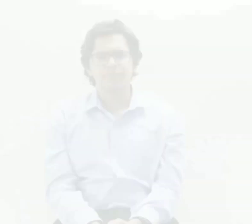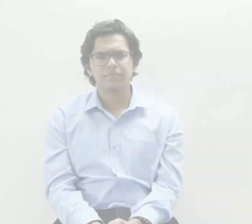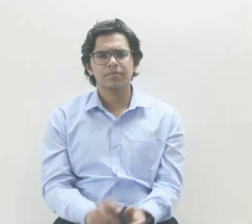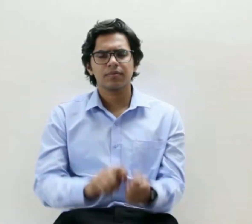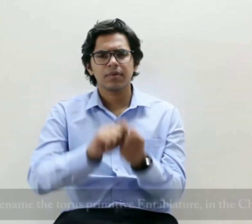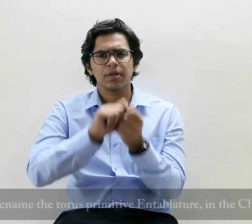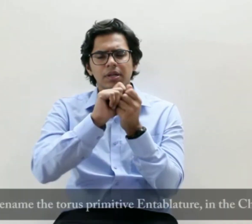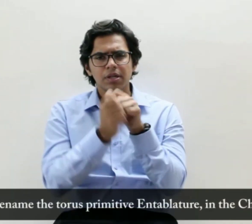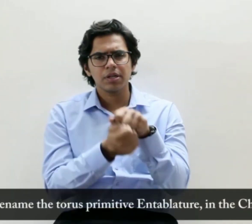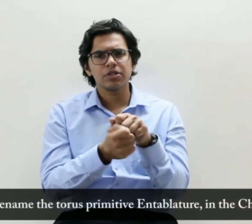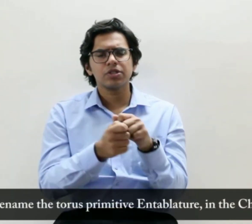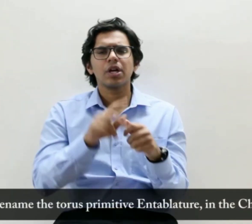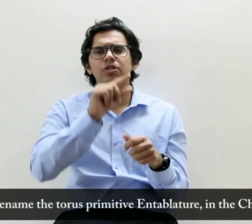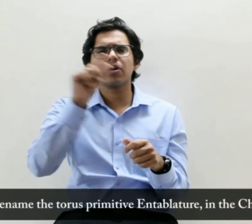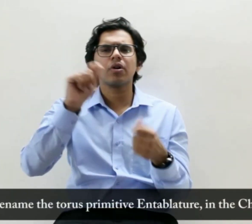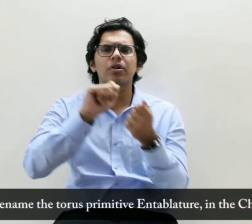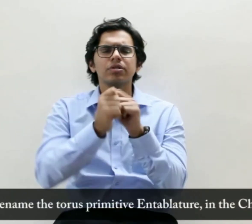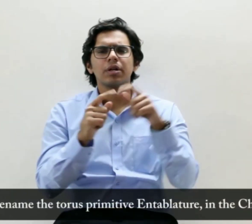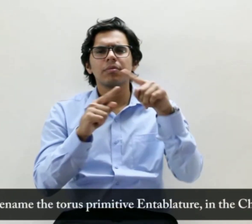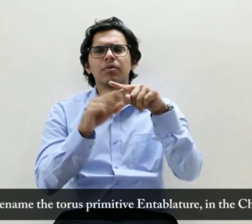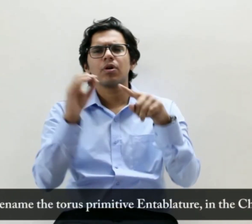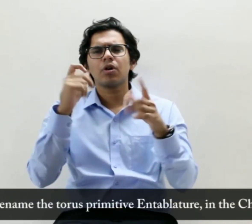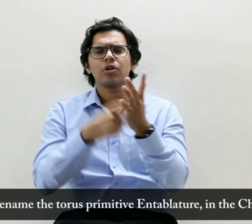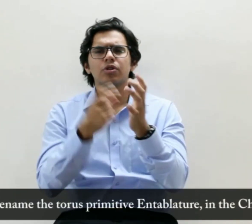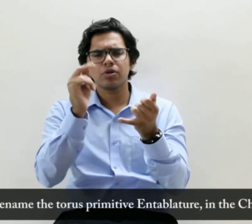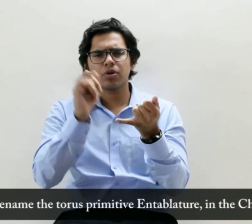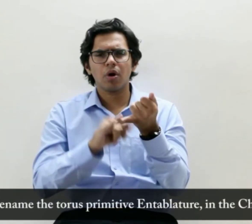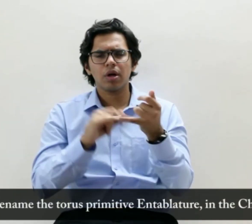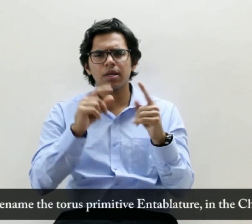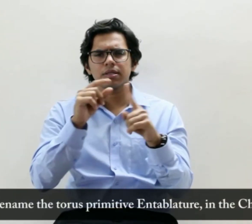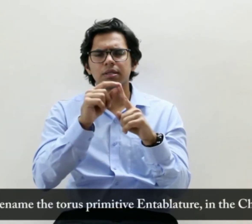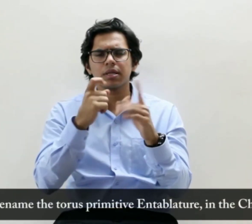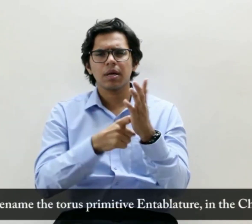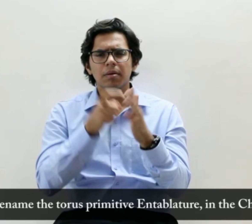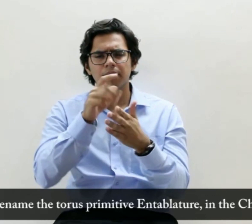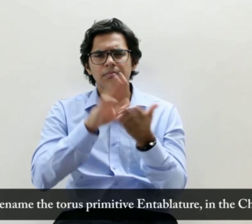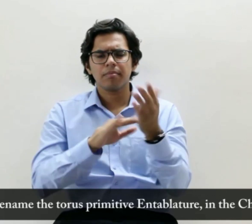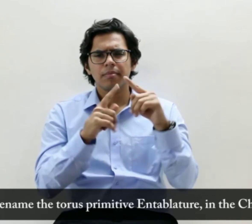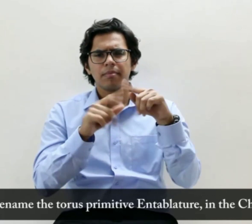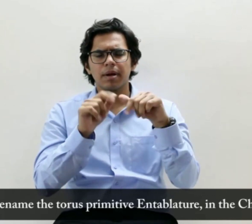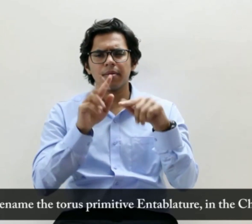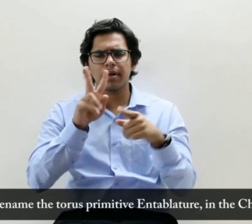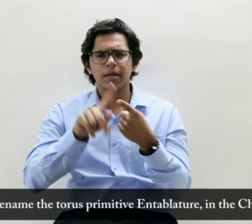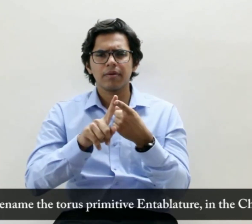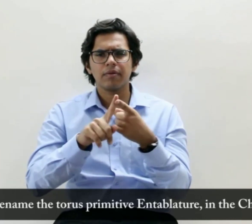Change or rename the torus primitive entablature in the channel box.